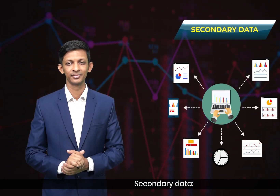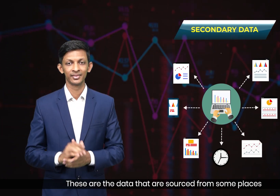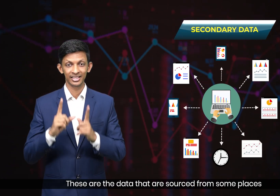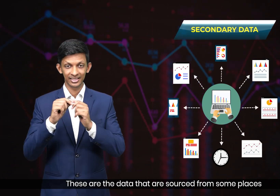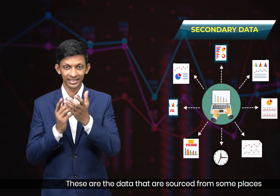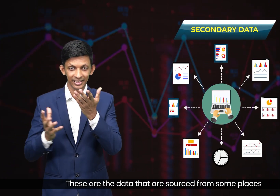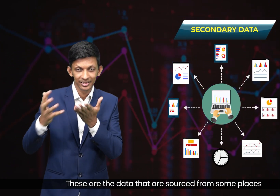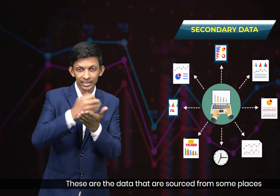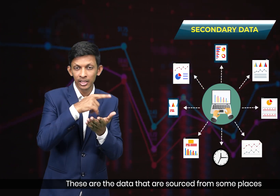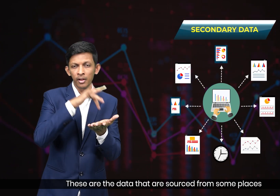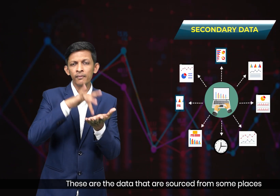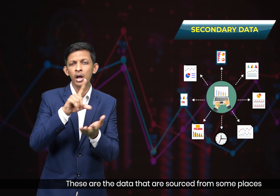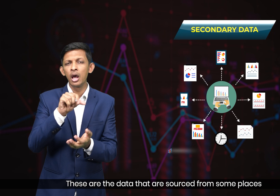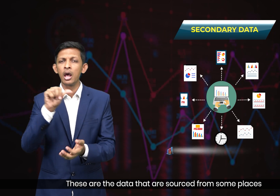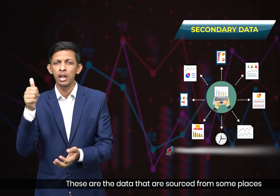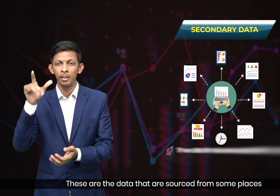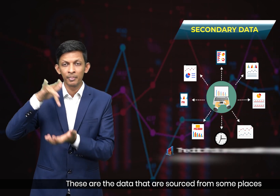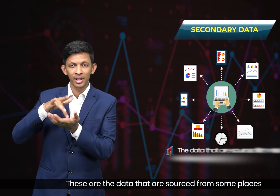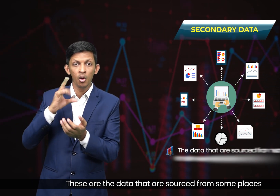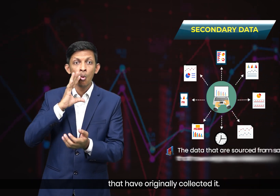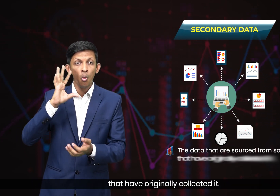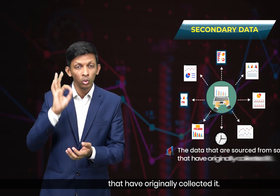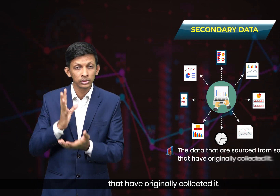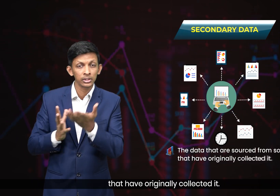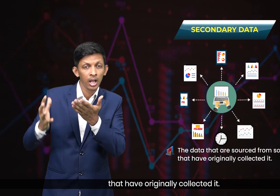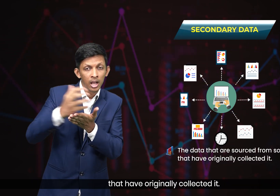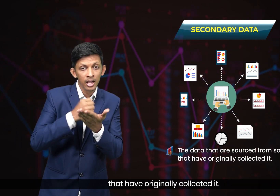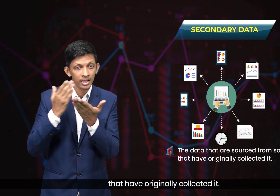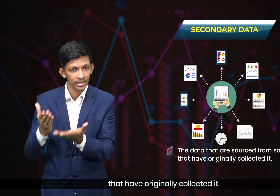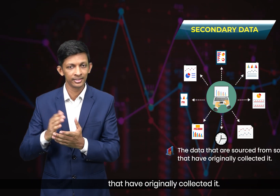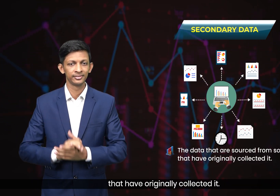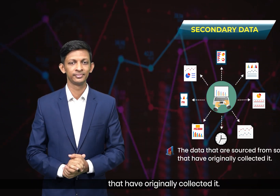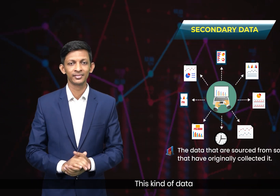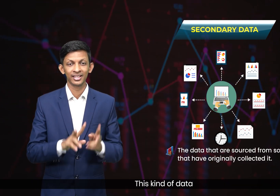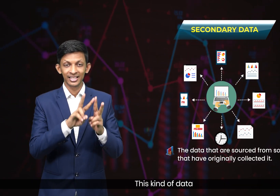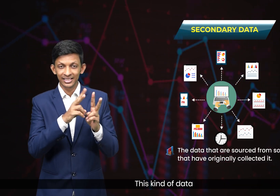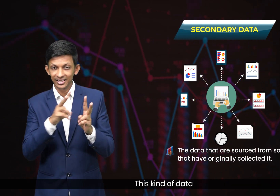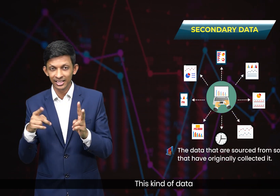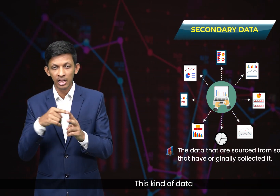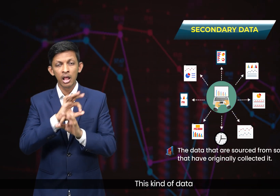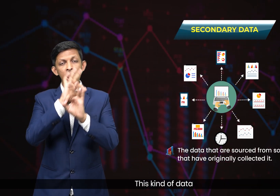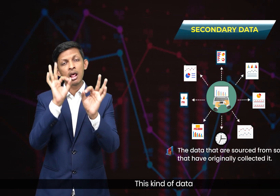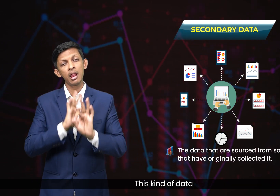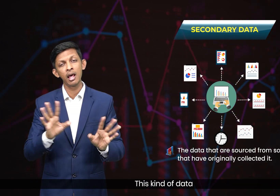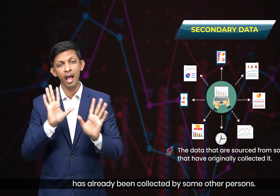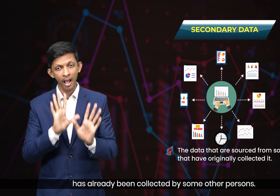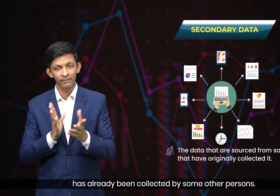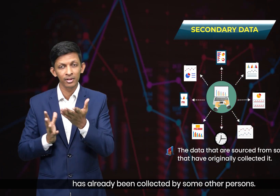These are the data that are sourced from some places that have originally collected it. This kind of data has already